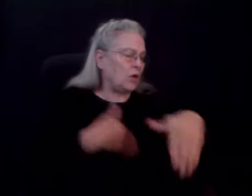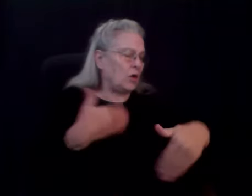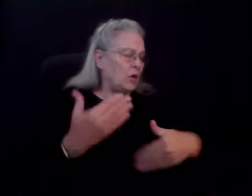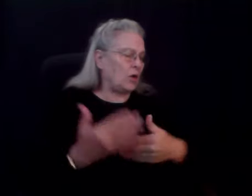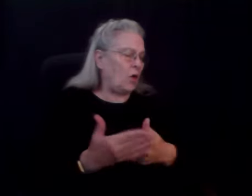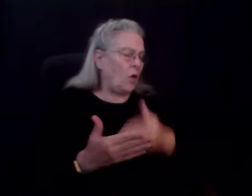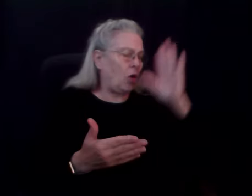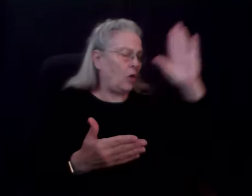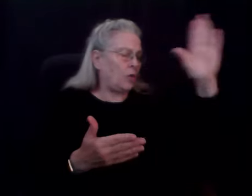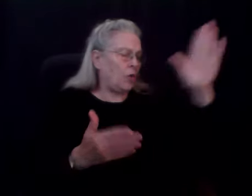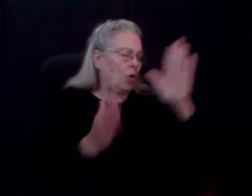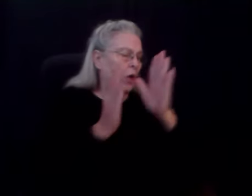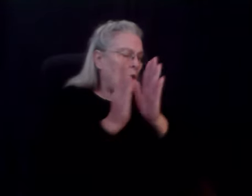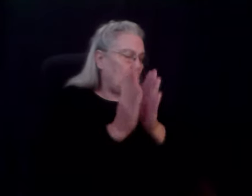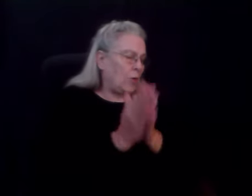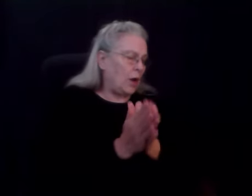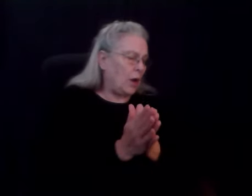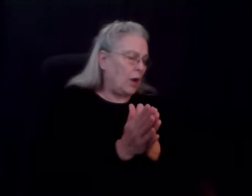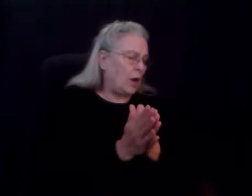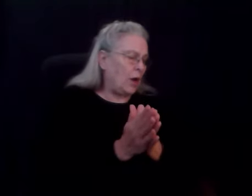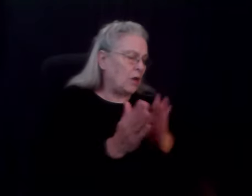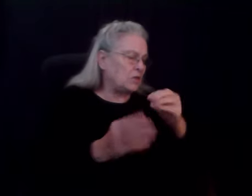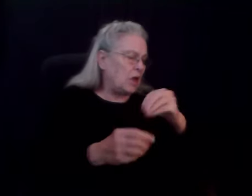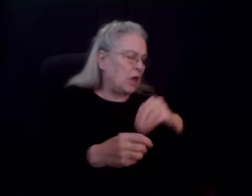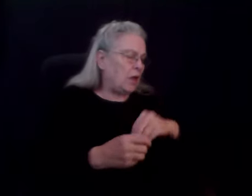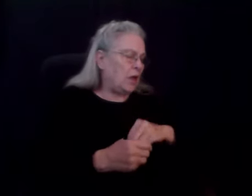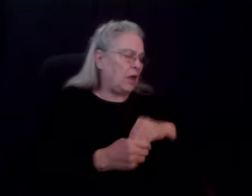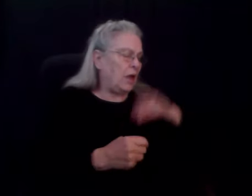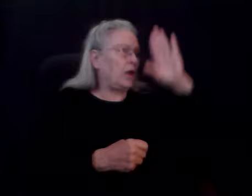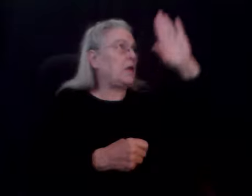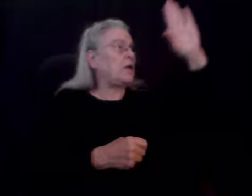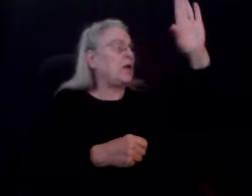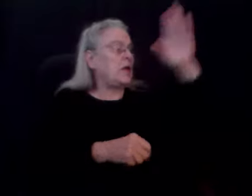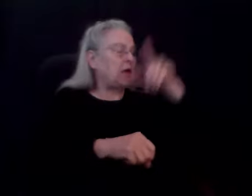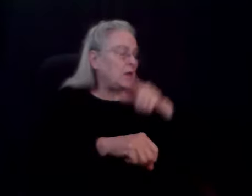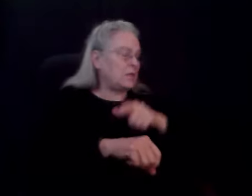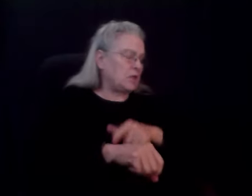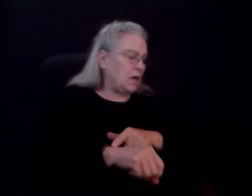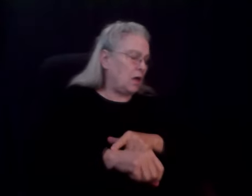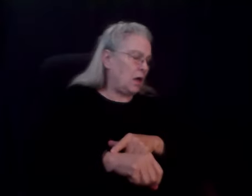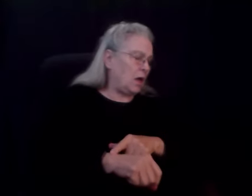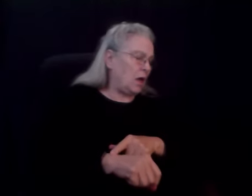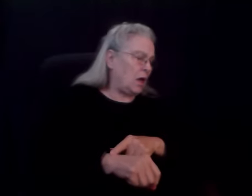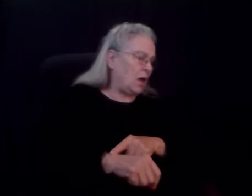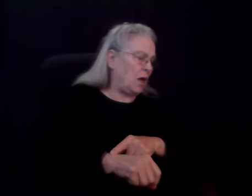answer all your prayers in His